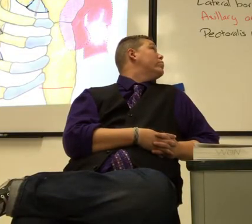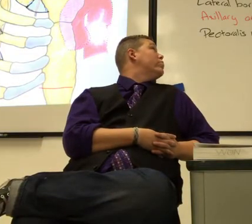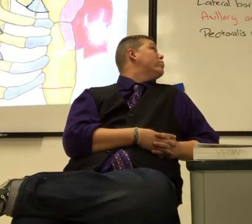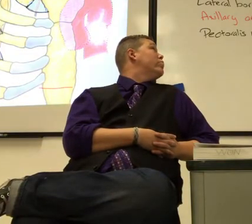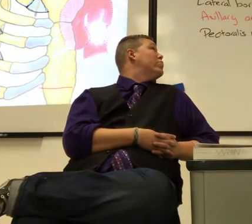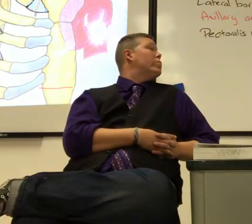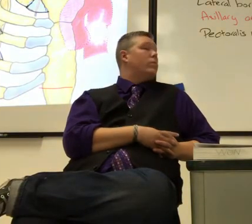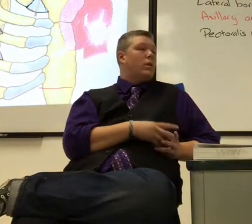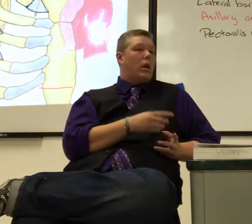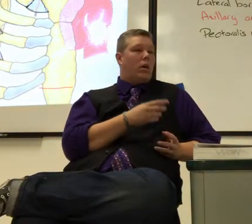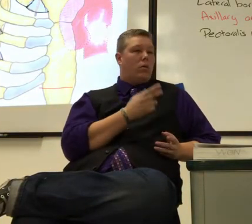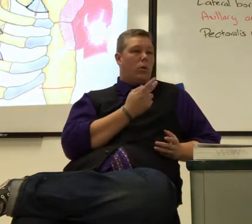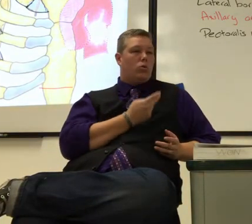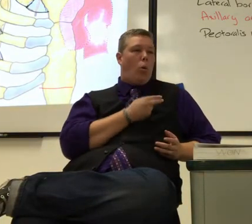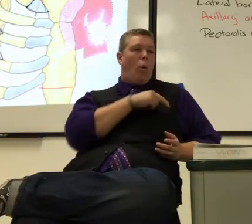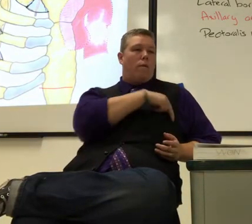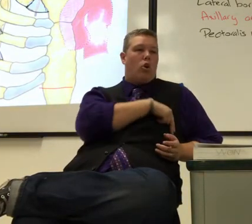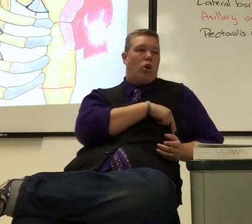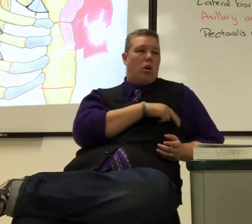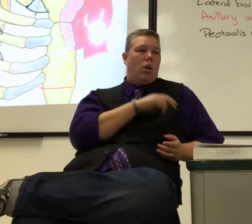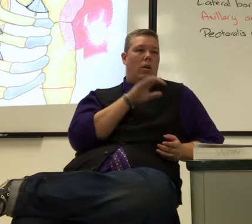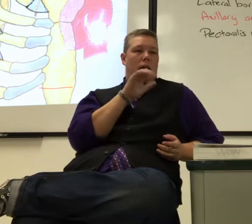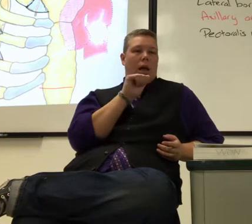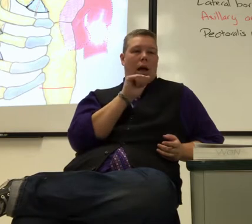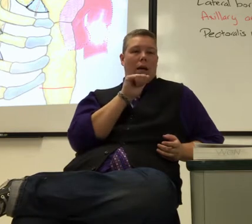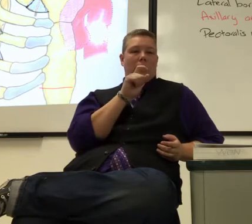Like a bridge over it, goes over